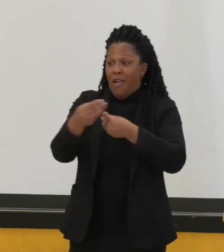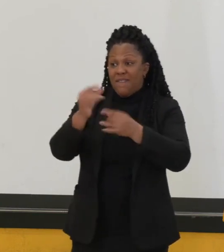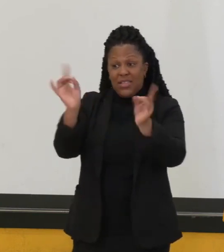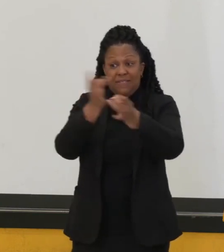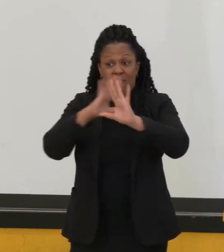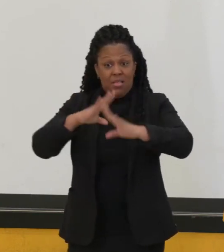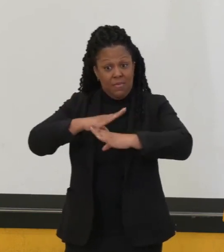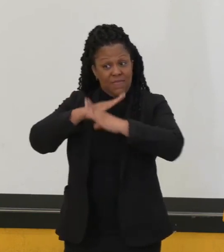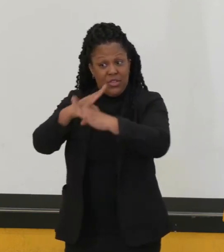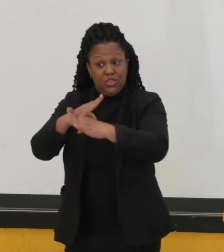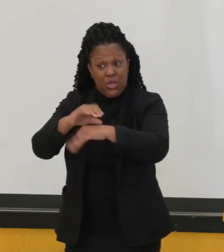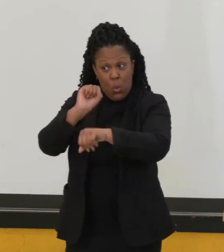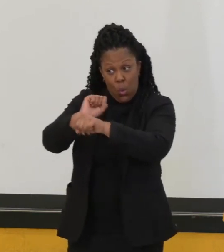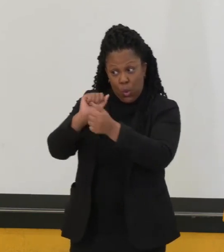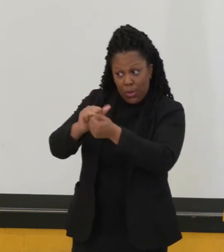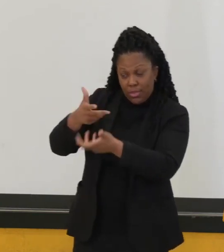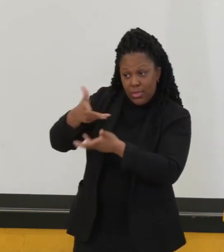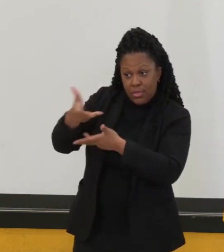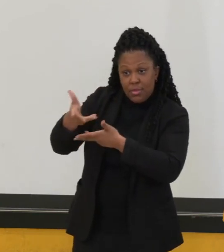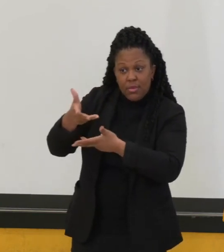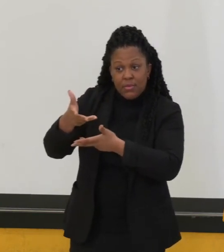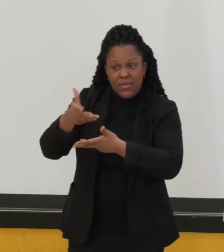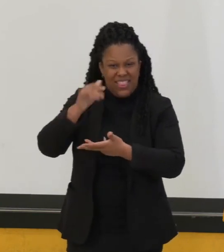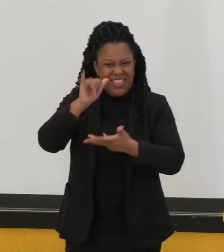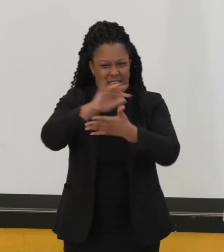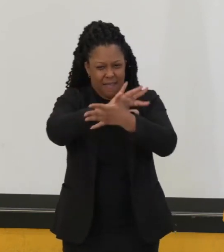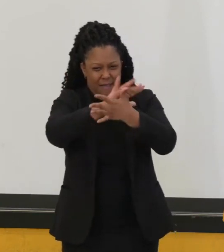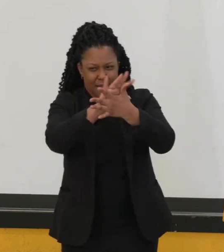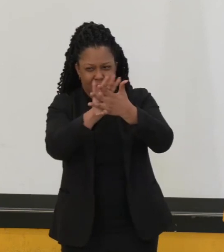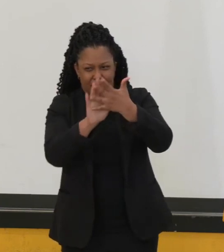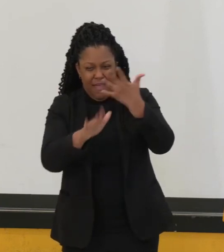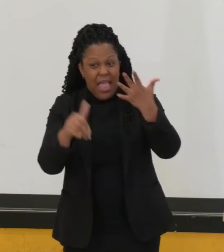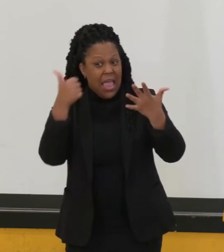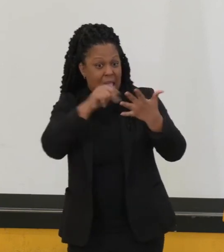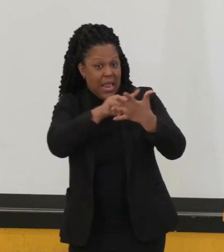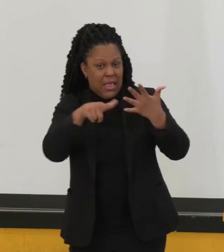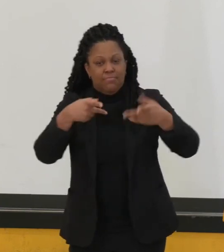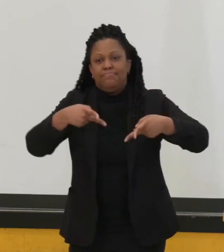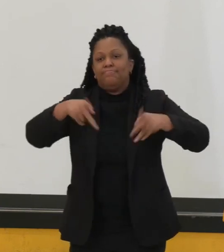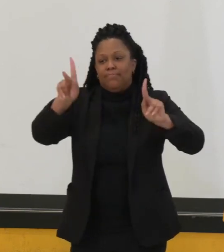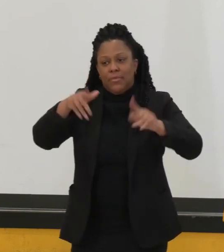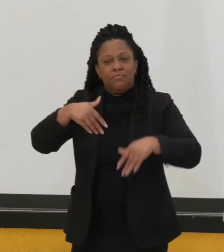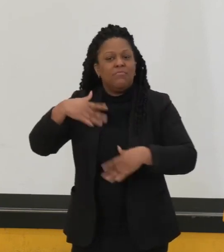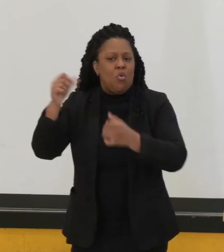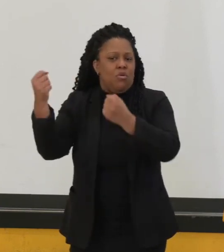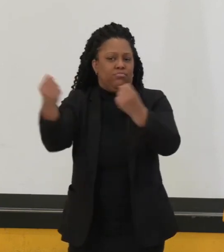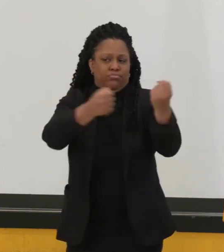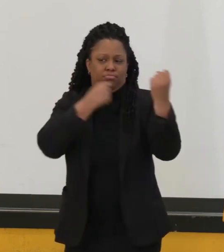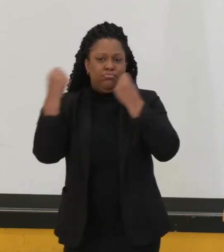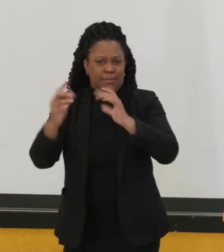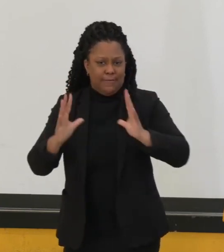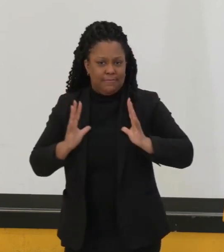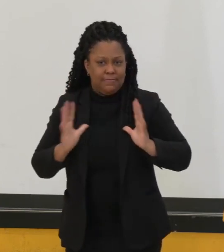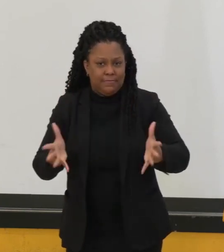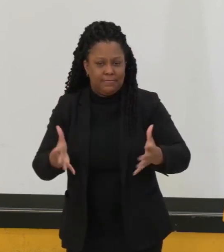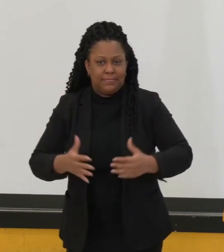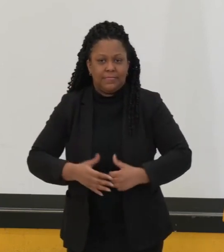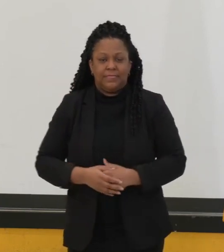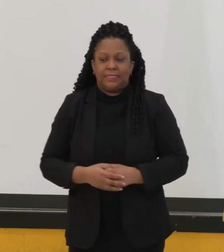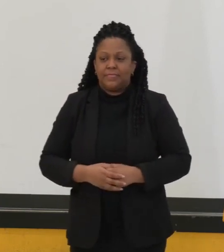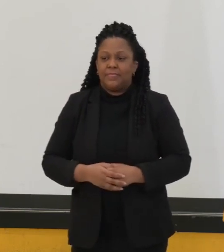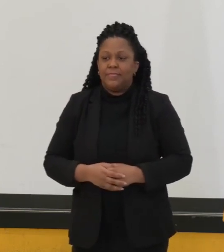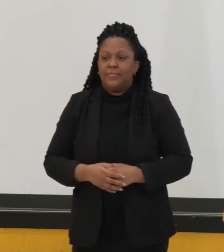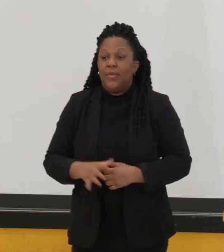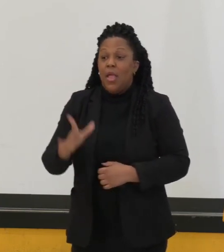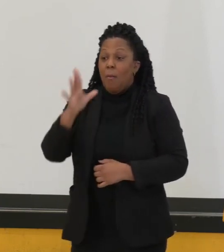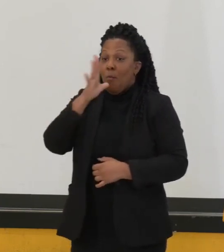for quite some time and has reduced to formal contract: A Mother's Love, Center for Multicultural Mediation, Native